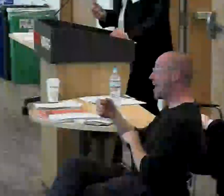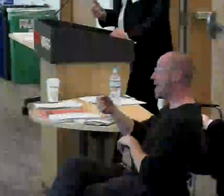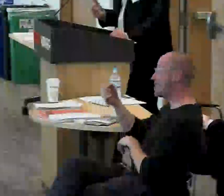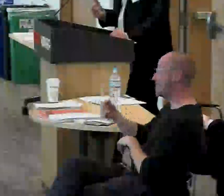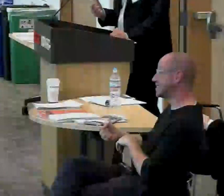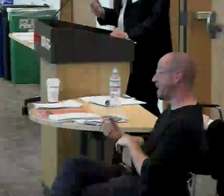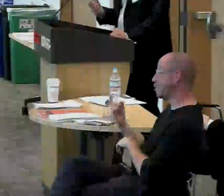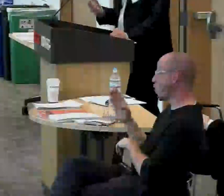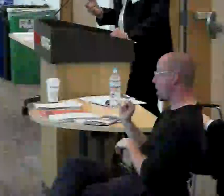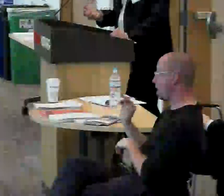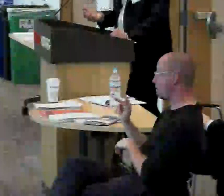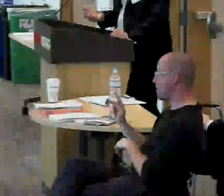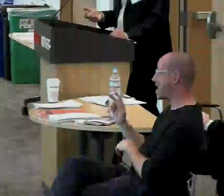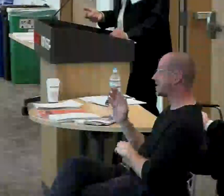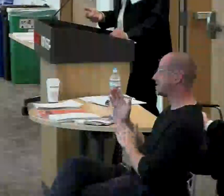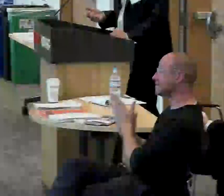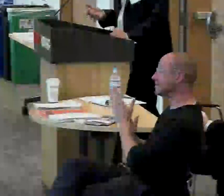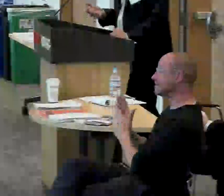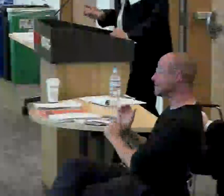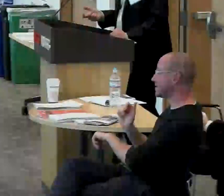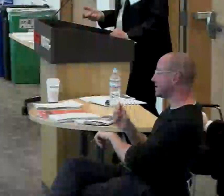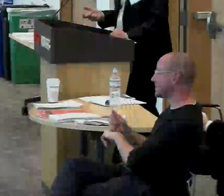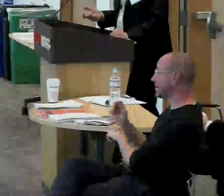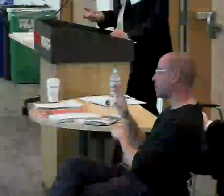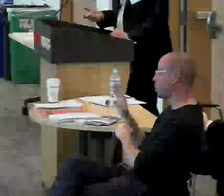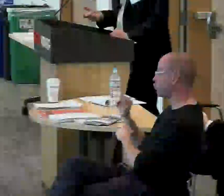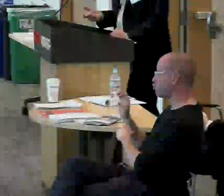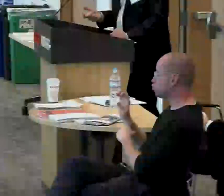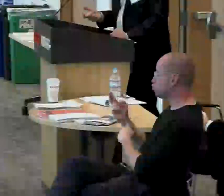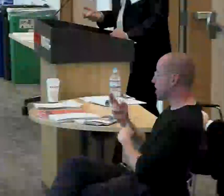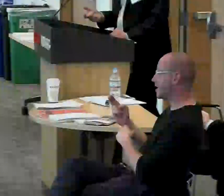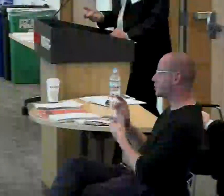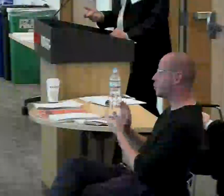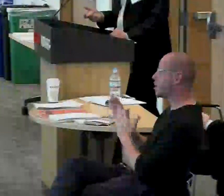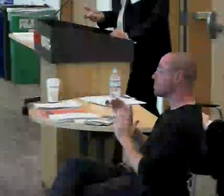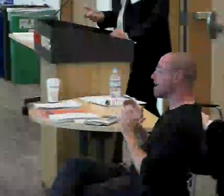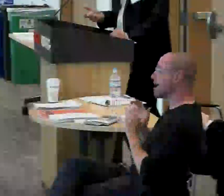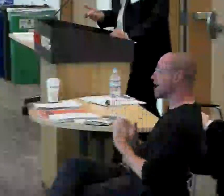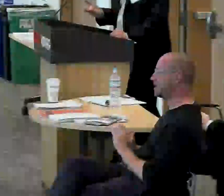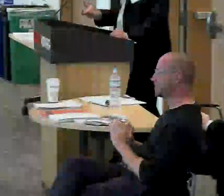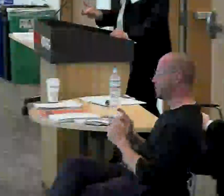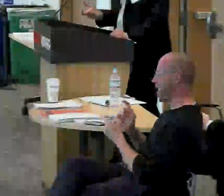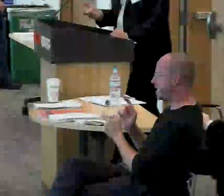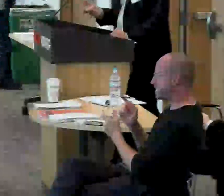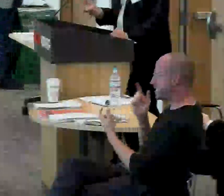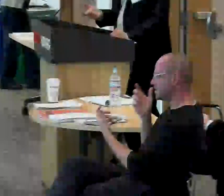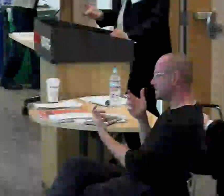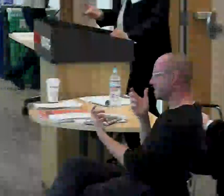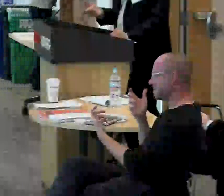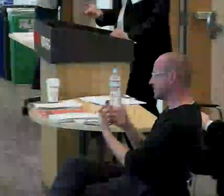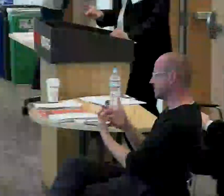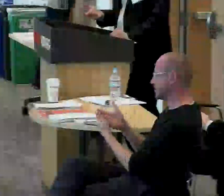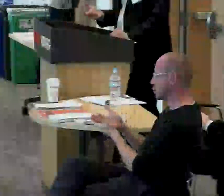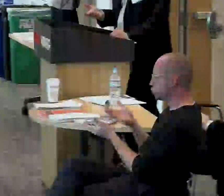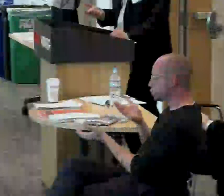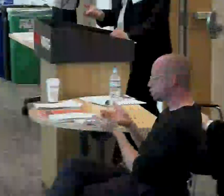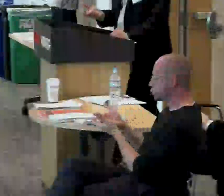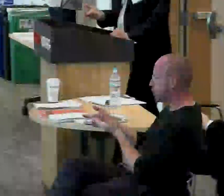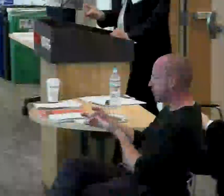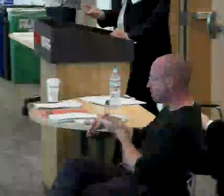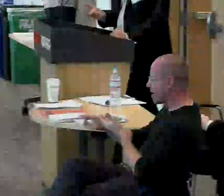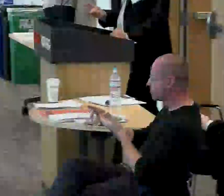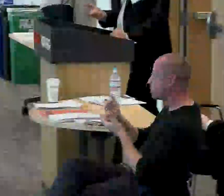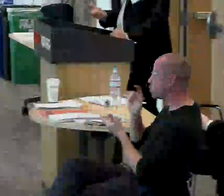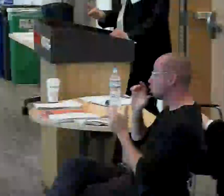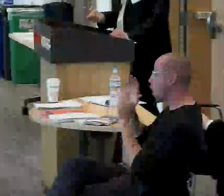to customize branches and staff training to better serve communities and populations with